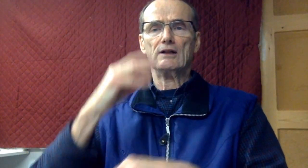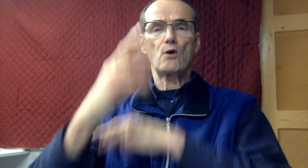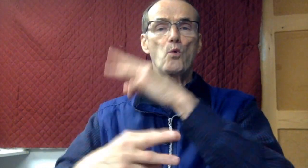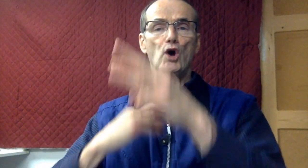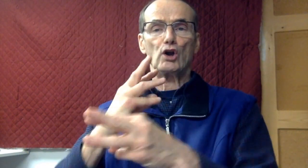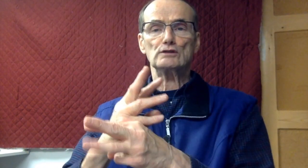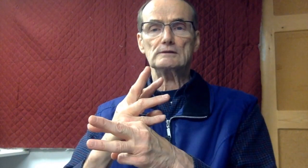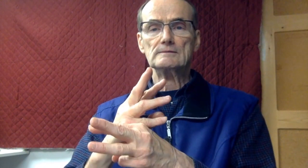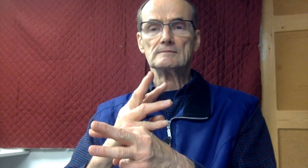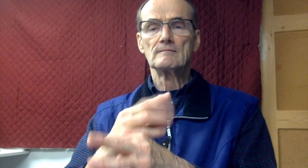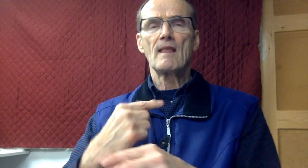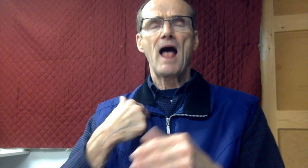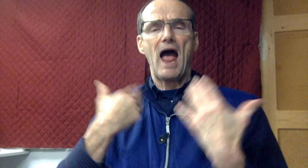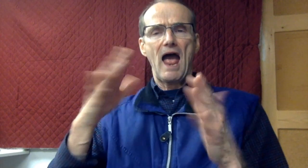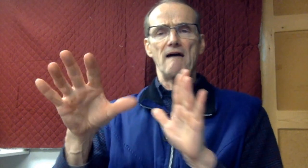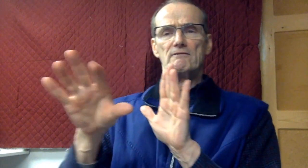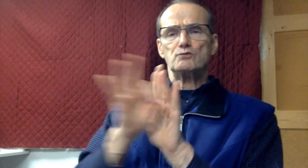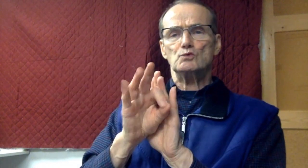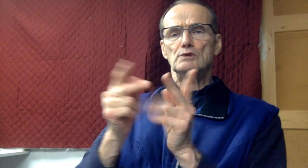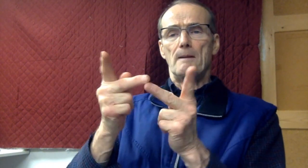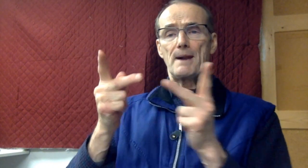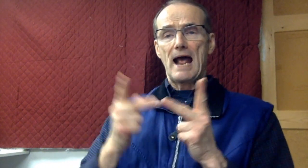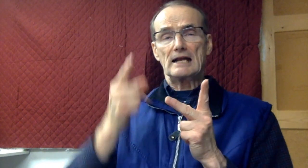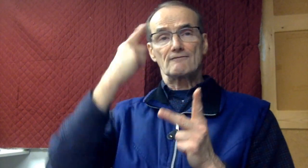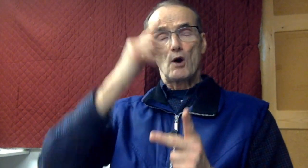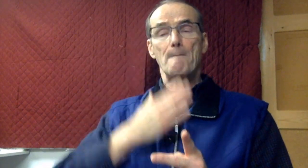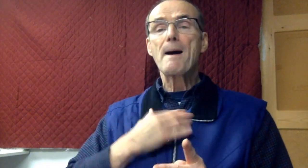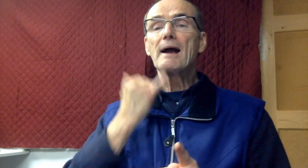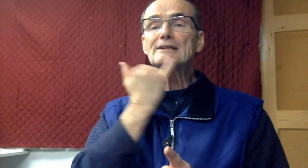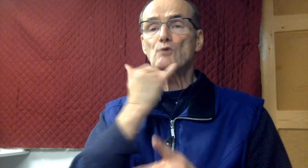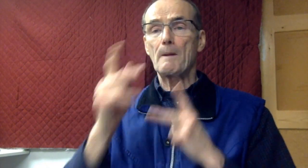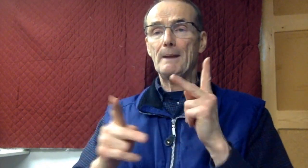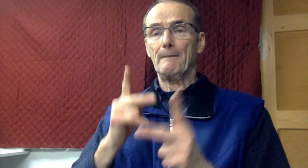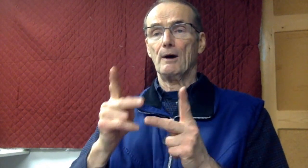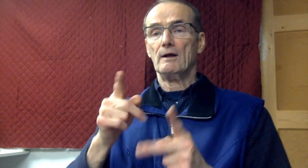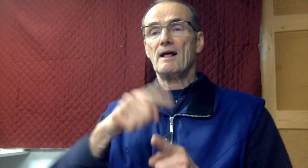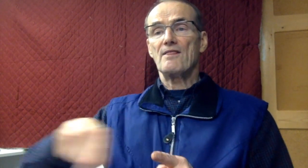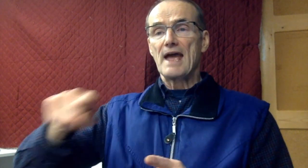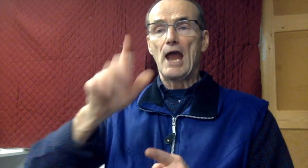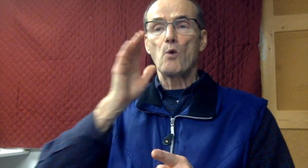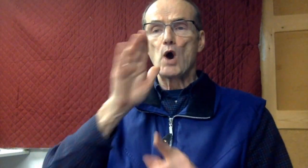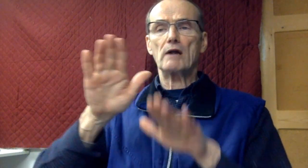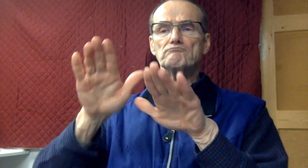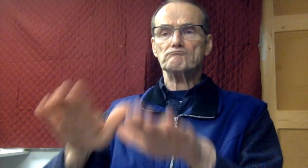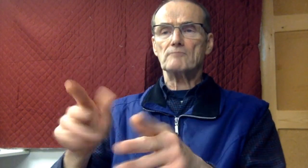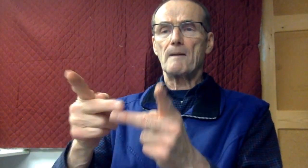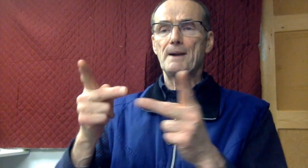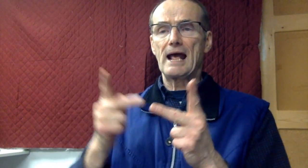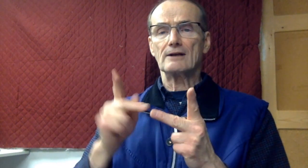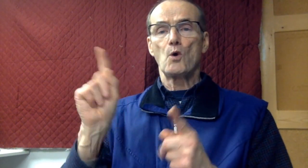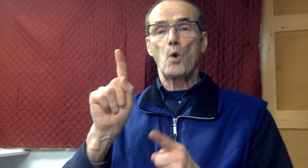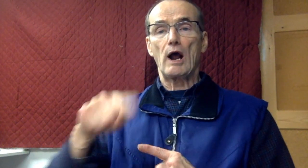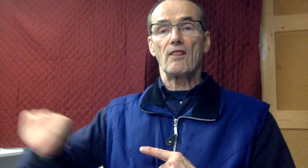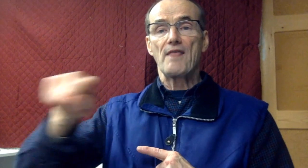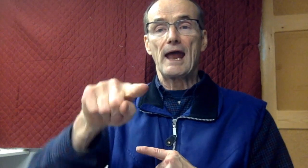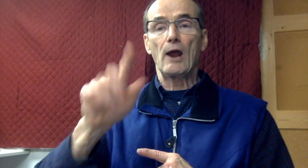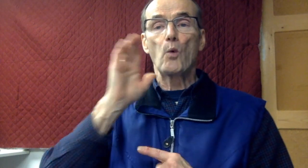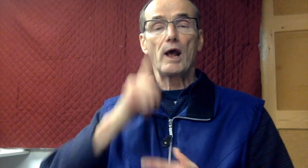And I will make you famous like the great ones of the earth. I will fix a place for my people Israel.